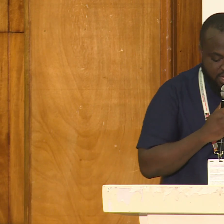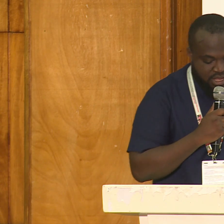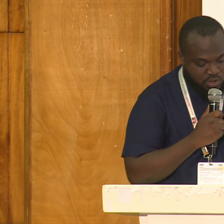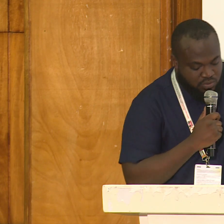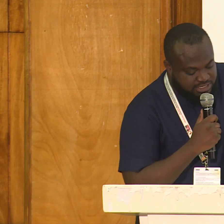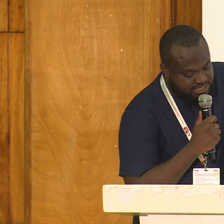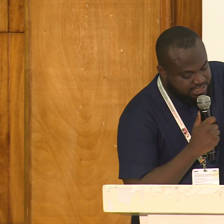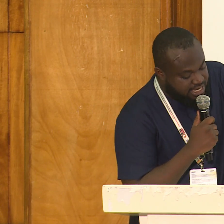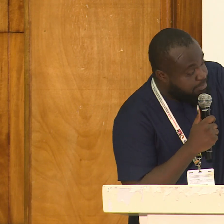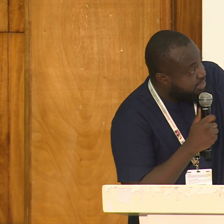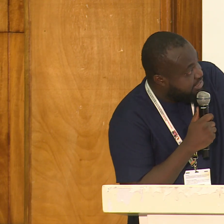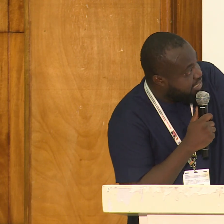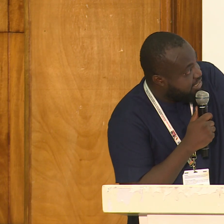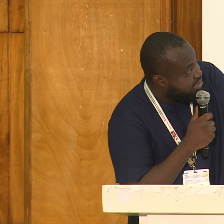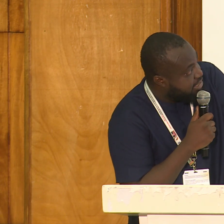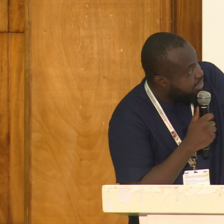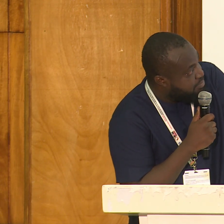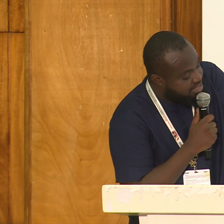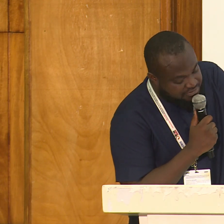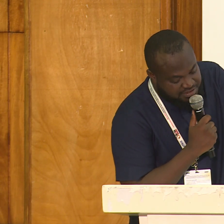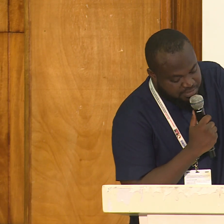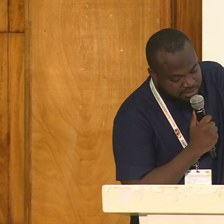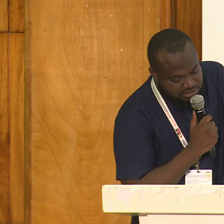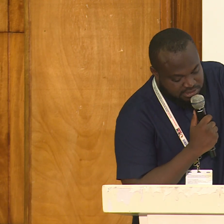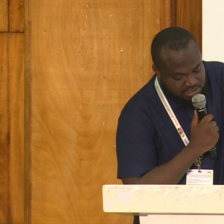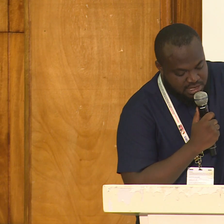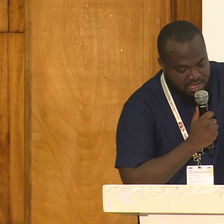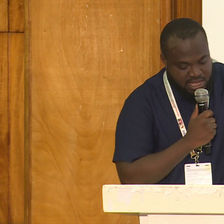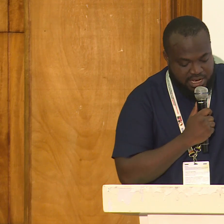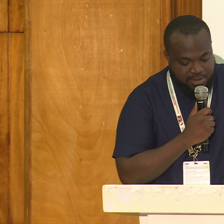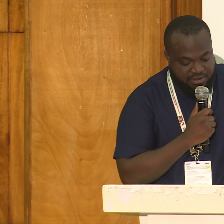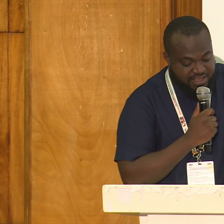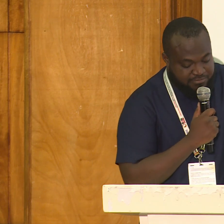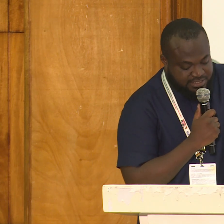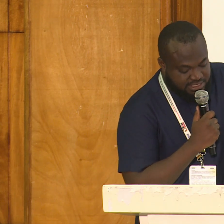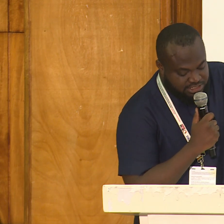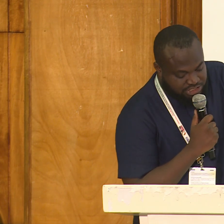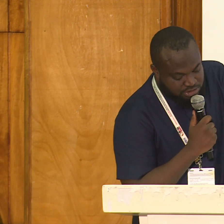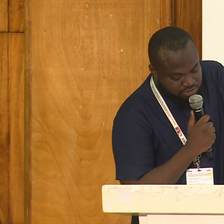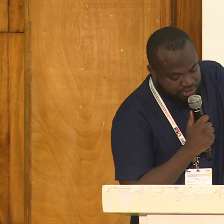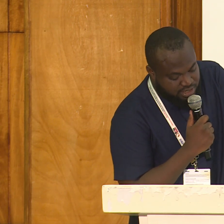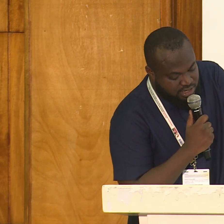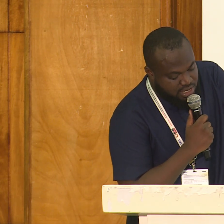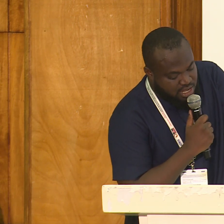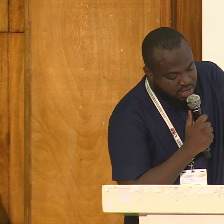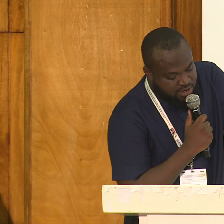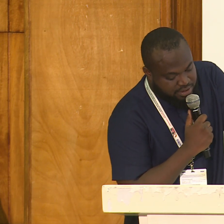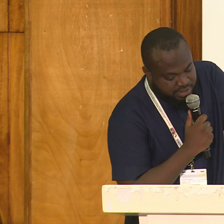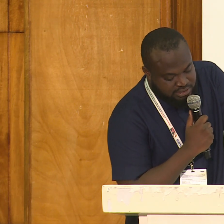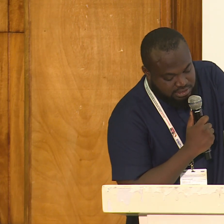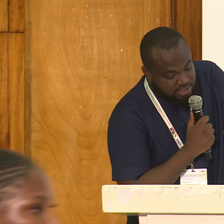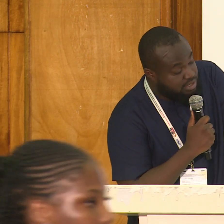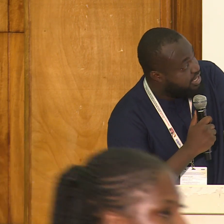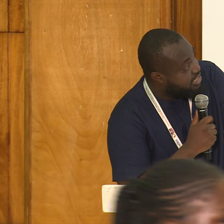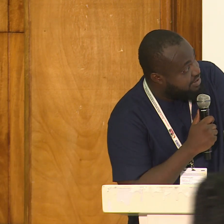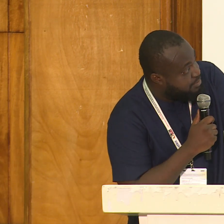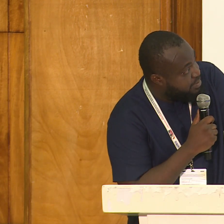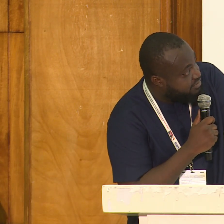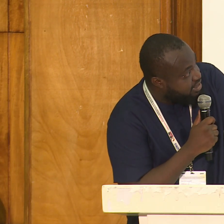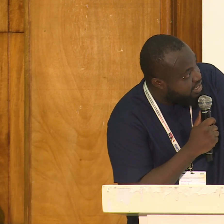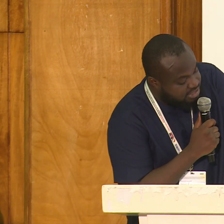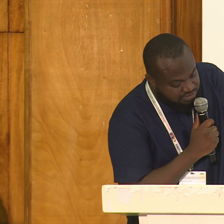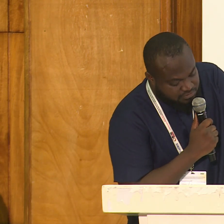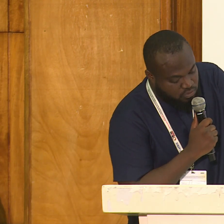334,721, with 69% being females and about 5% children. Our current